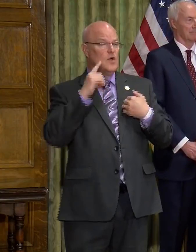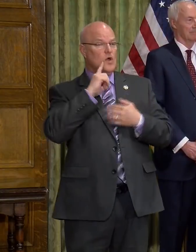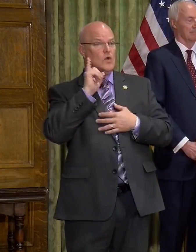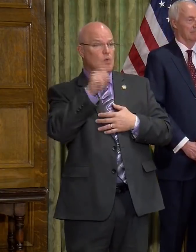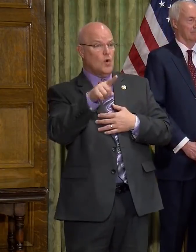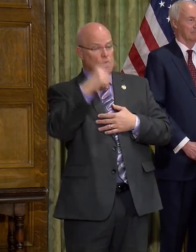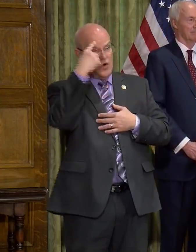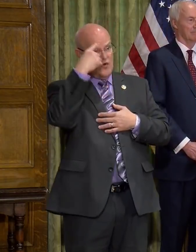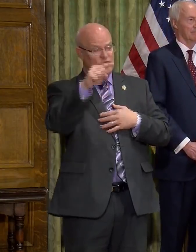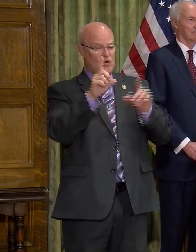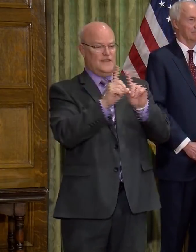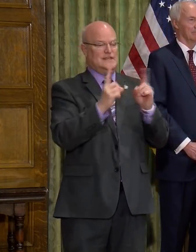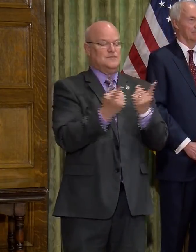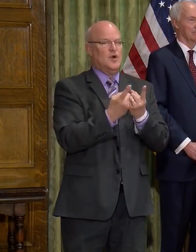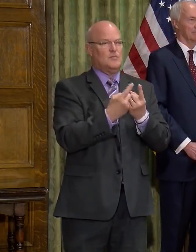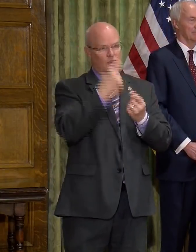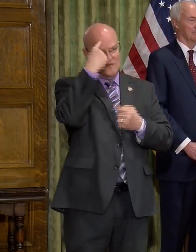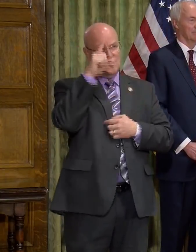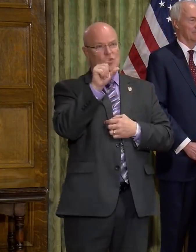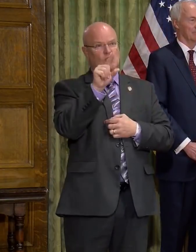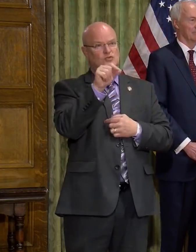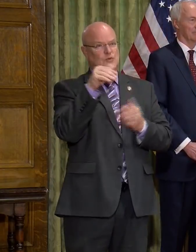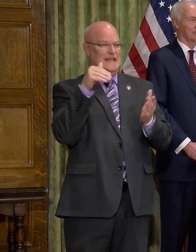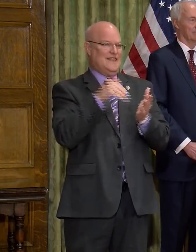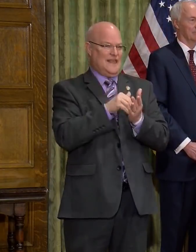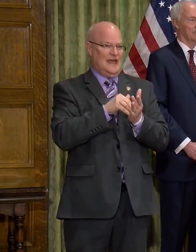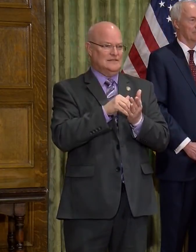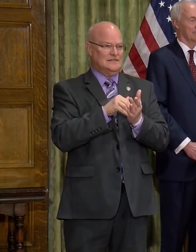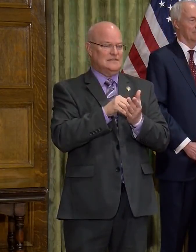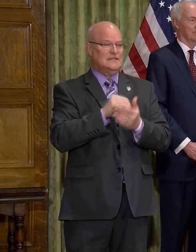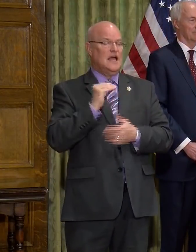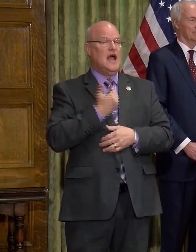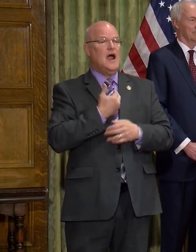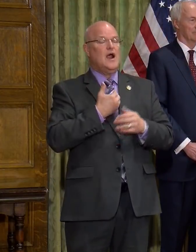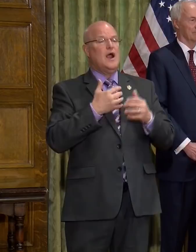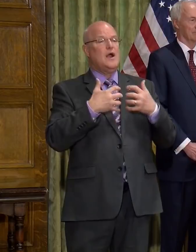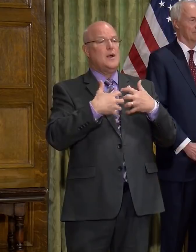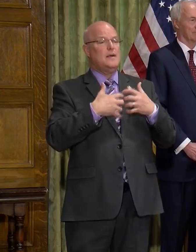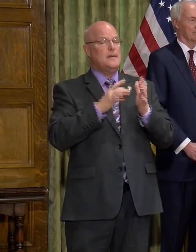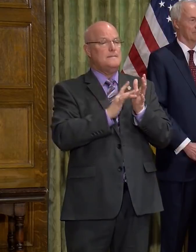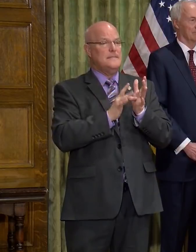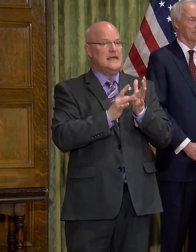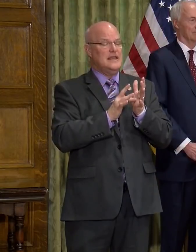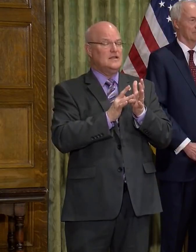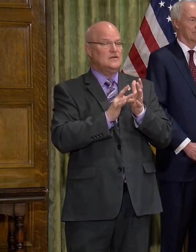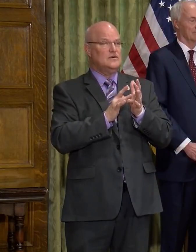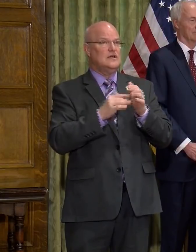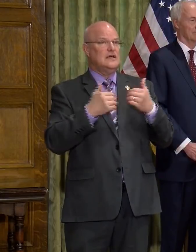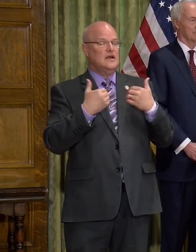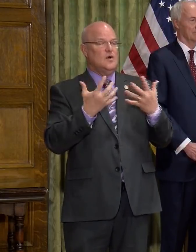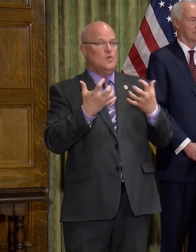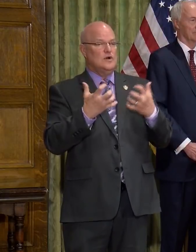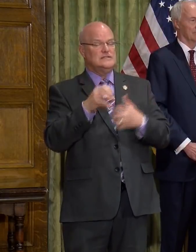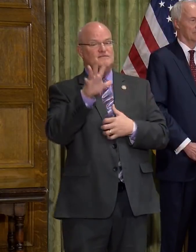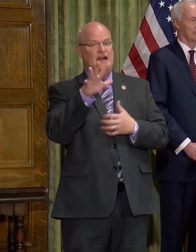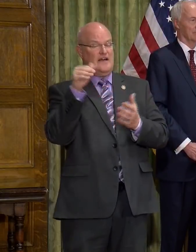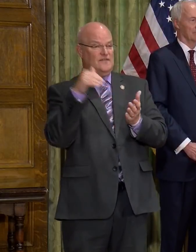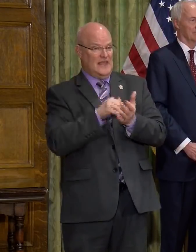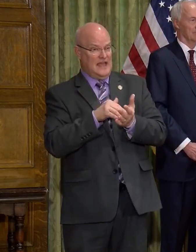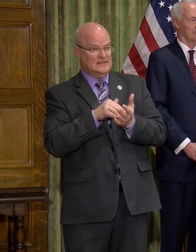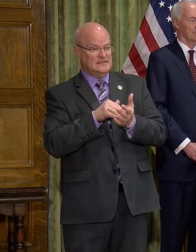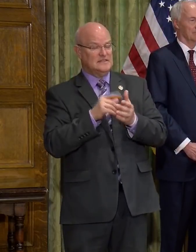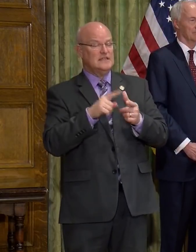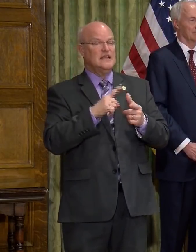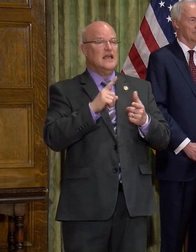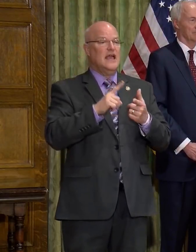order in for the department for 20,000 of those. Our medical provider has an order in for 5,000 of those,